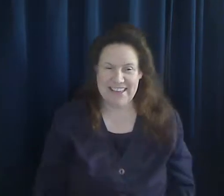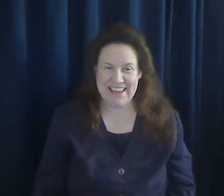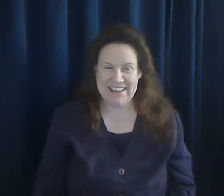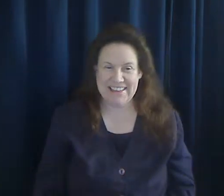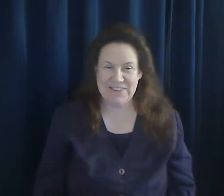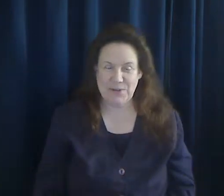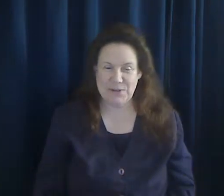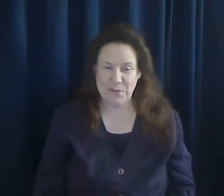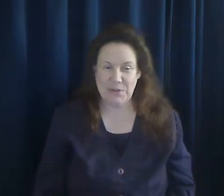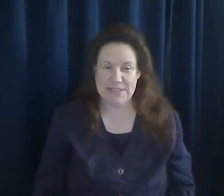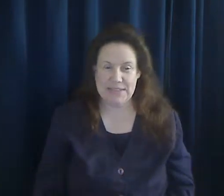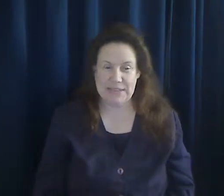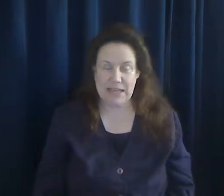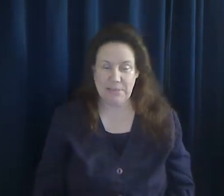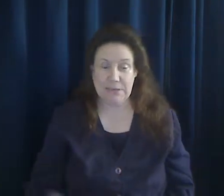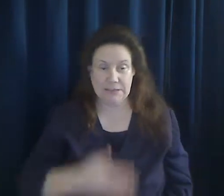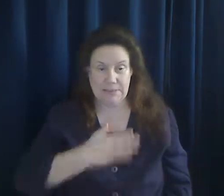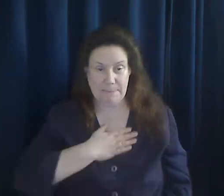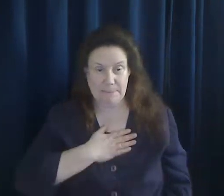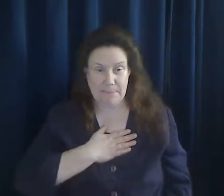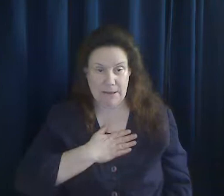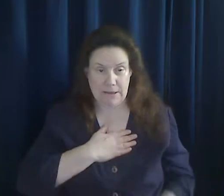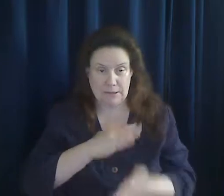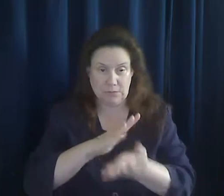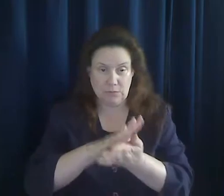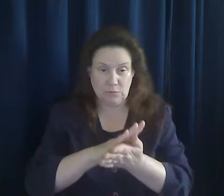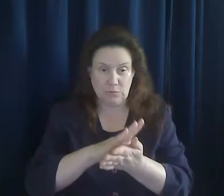okay, the first one was a statement.